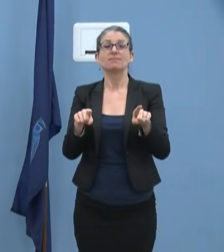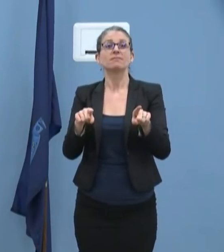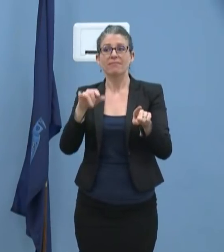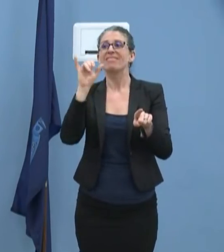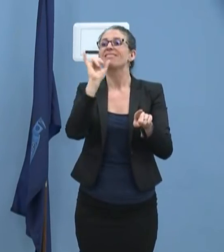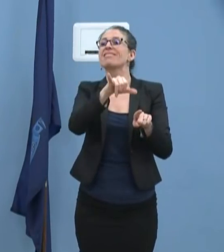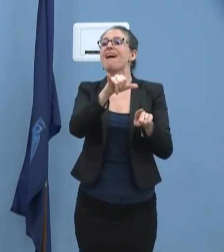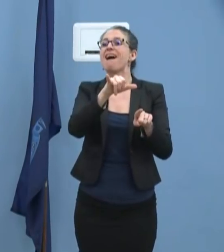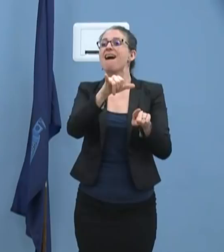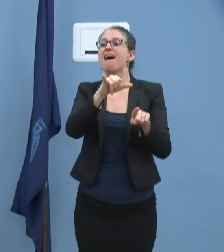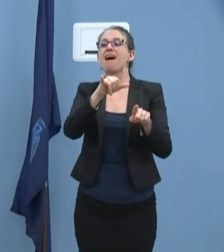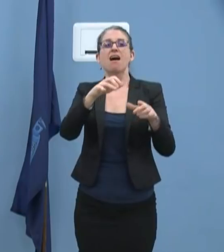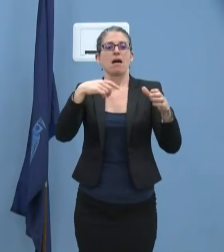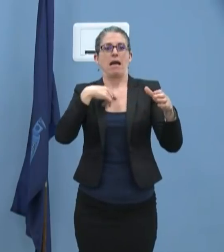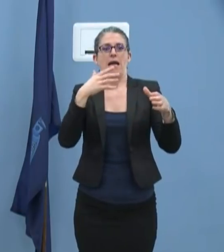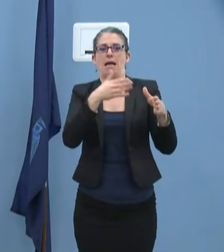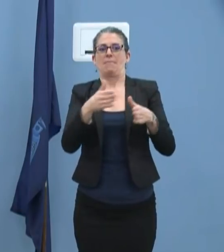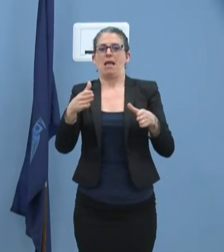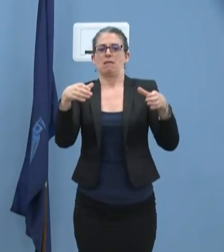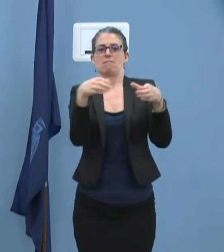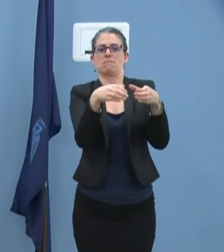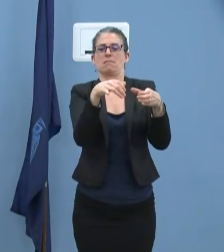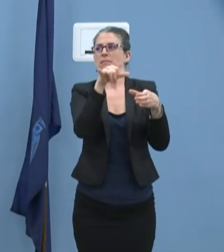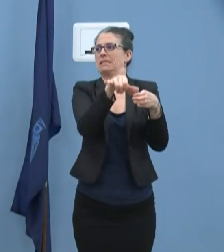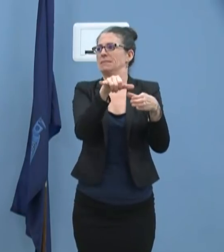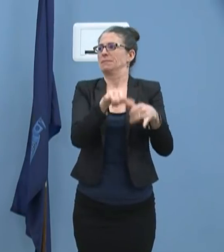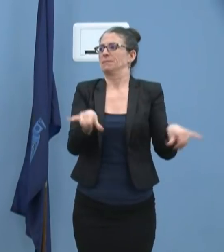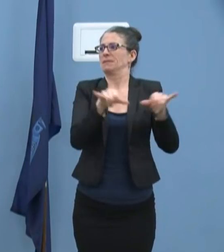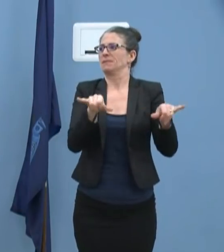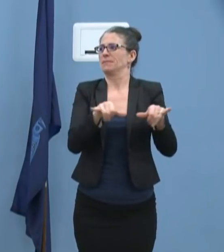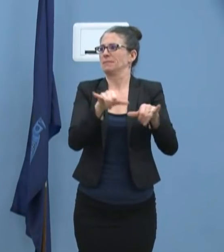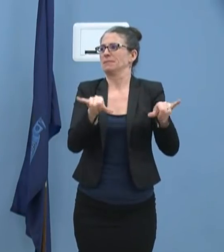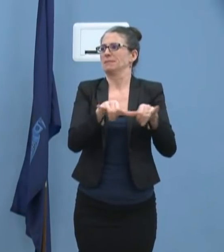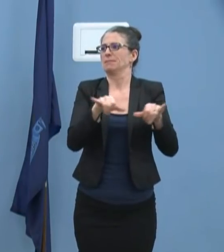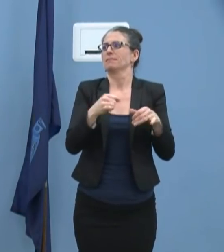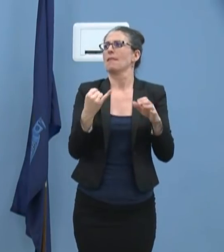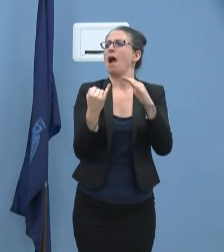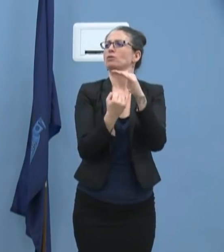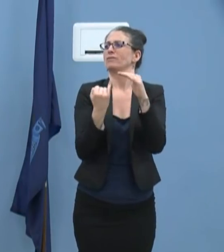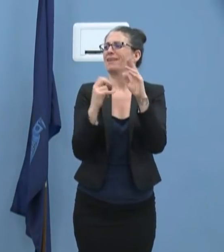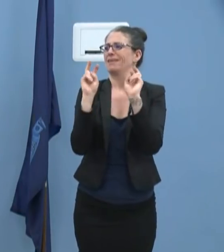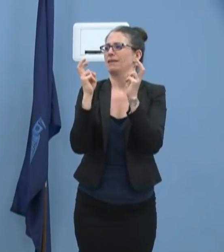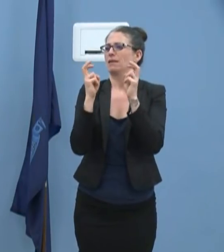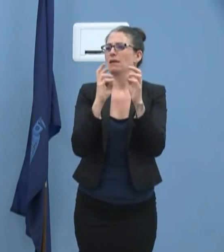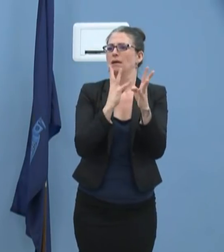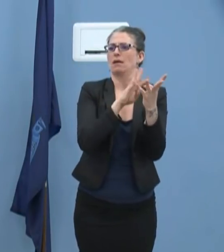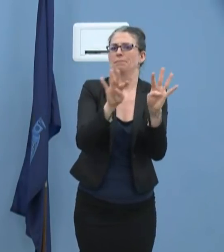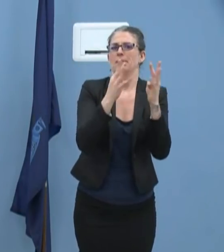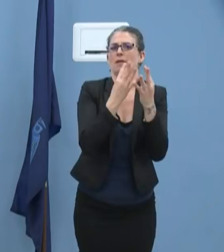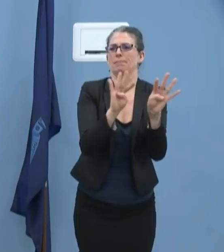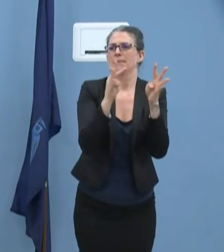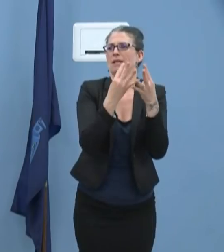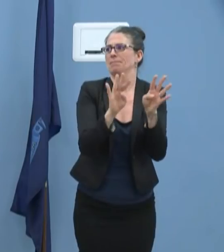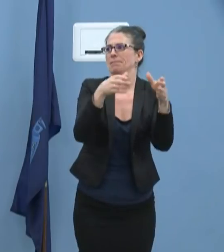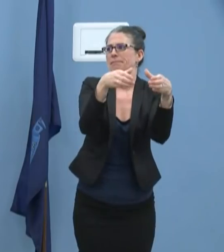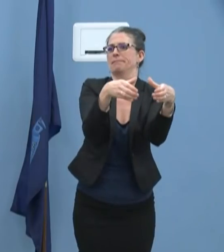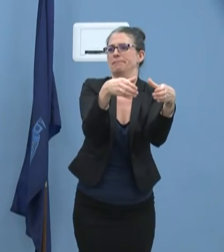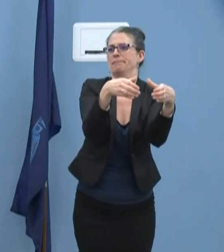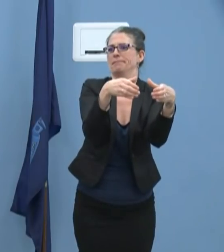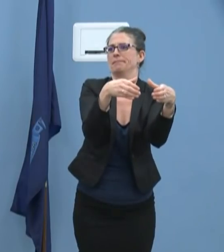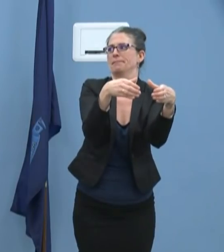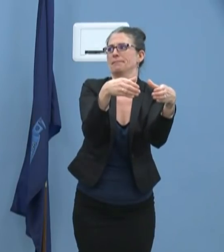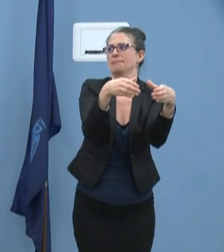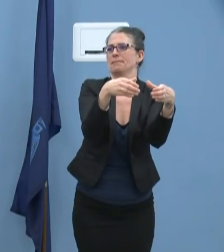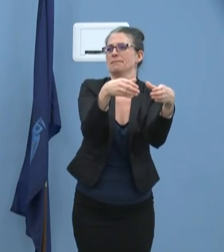who are under home isolation or quarantine. As we've talked about in these situations, in these meetings, we can't